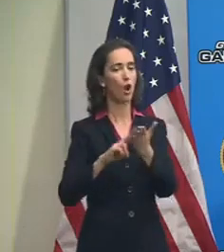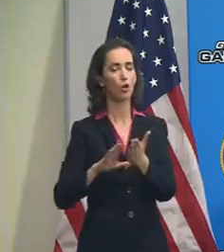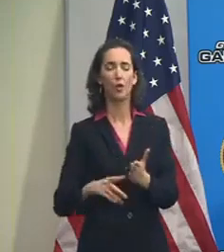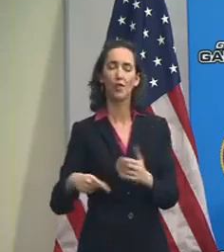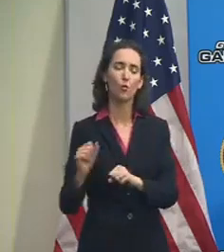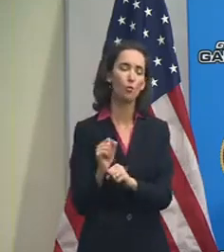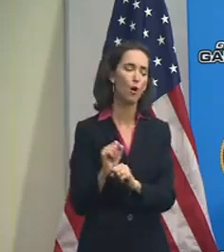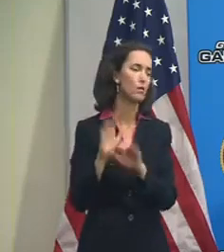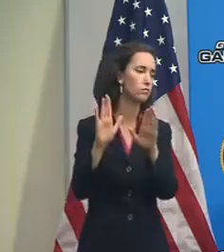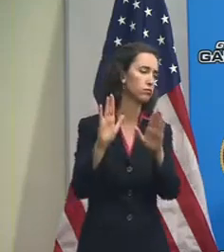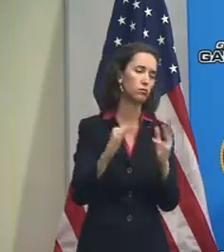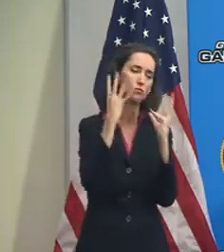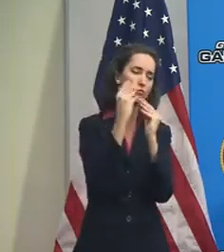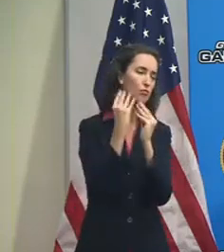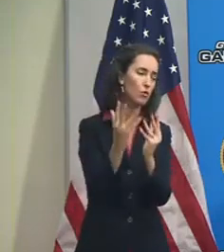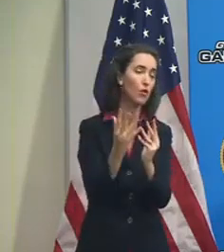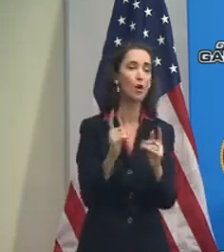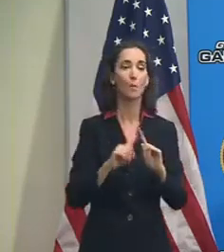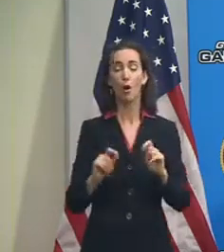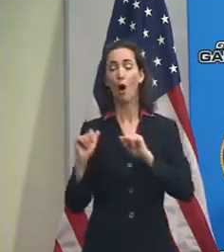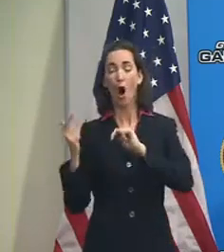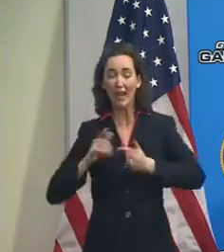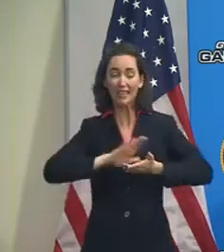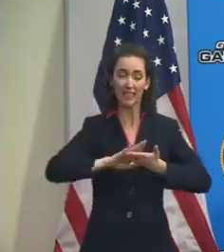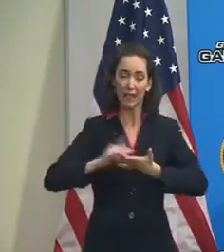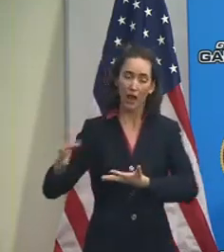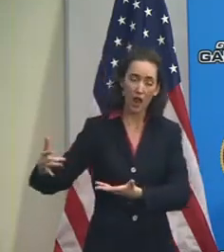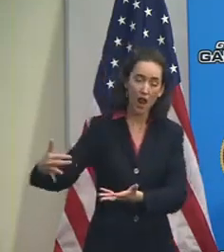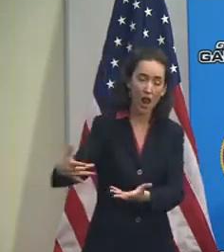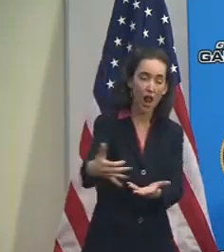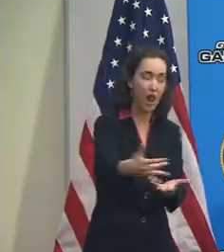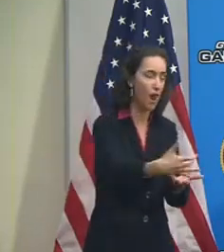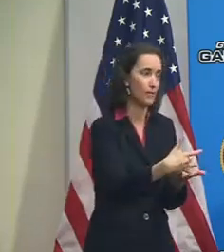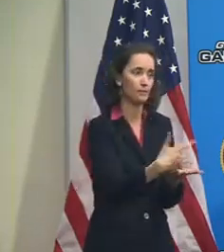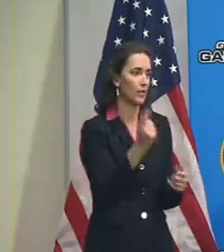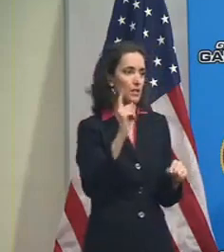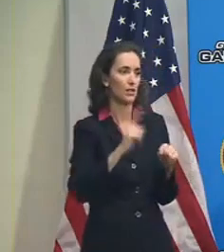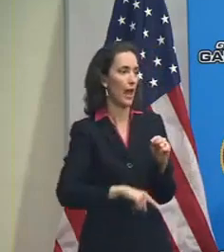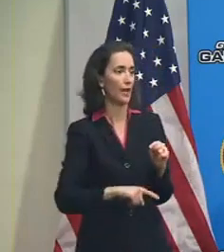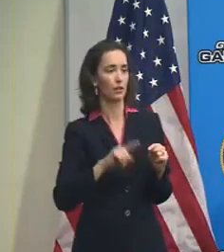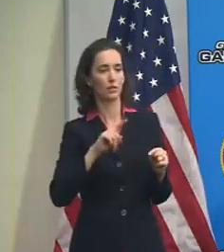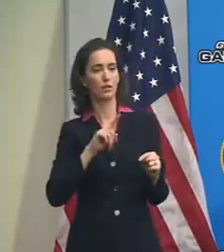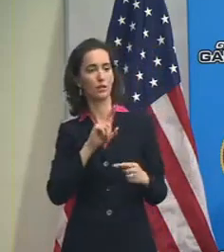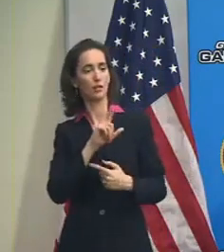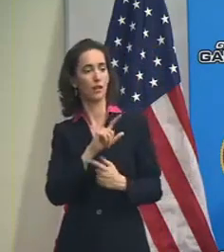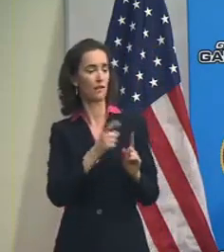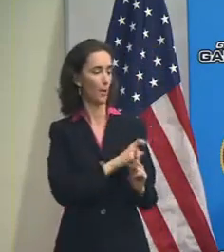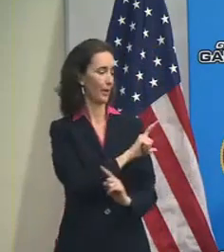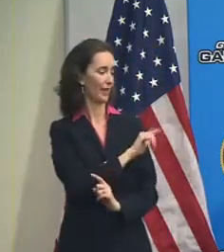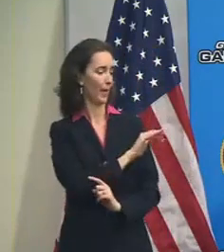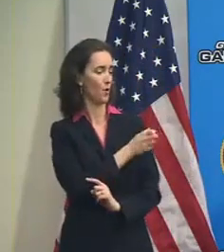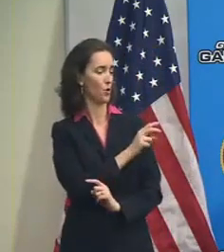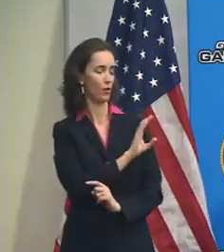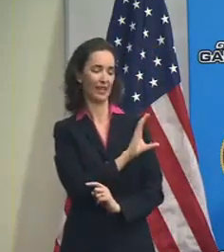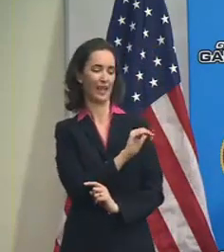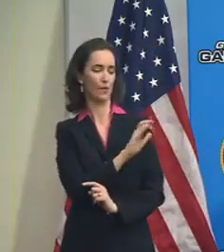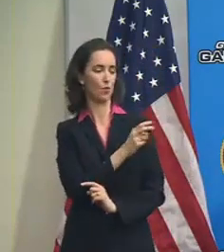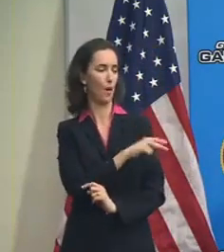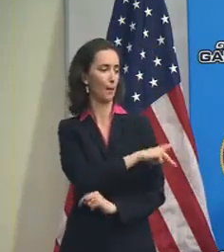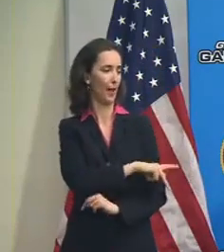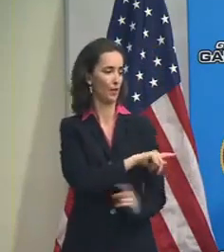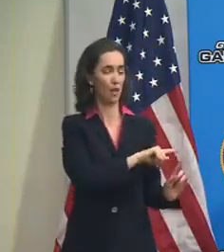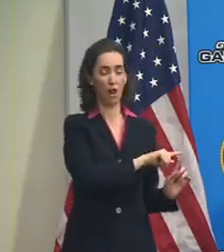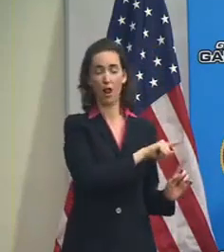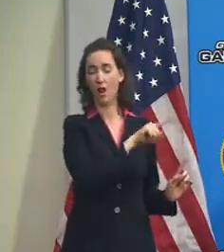work, you just can't pick up the amount of debris that Laura left from Cameron Parish up through,